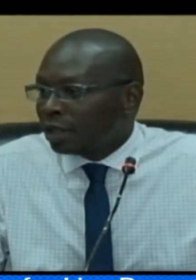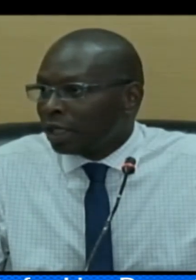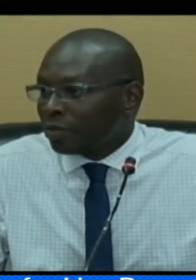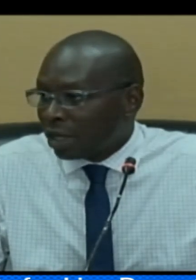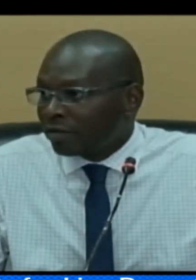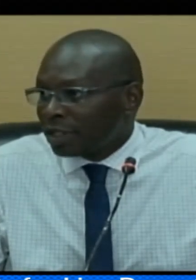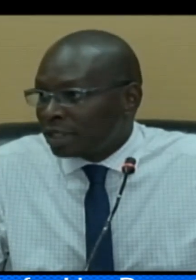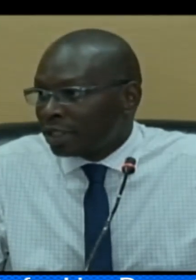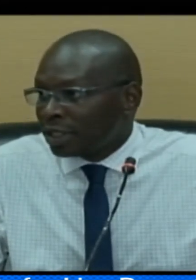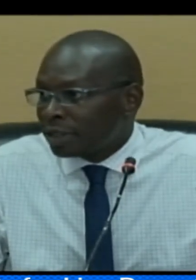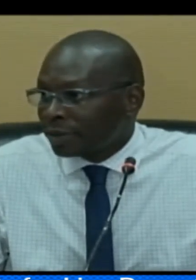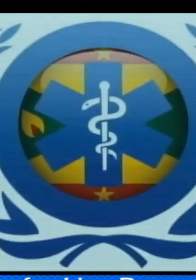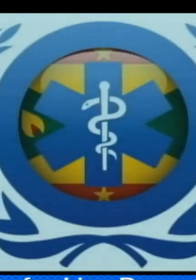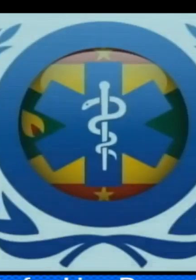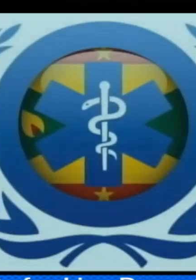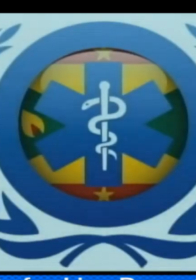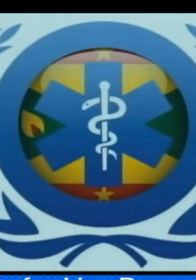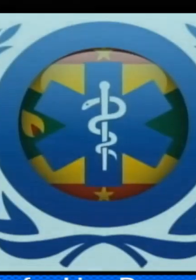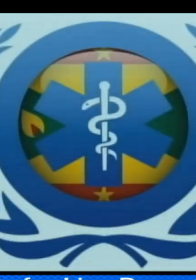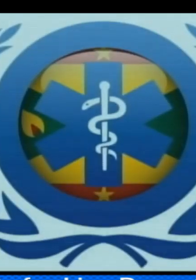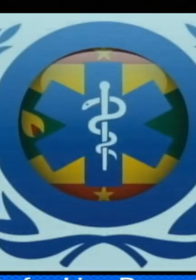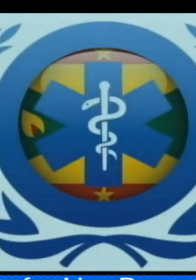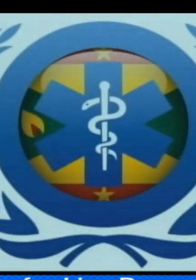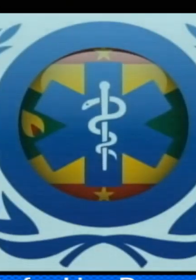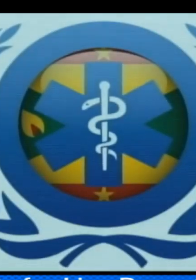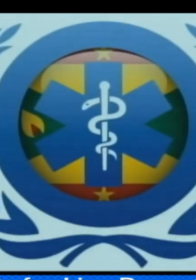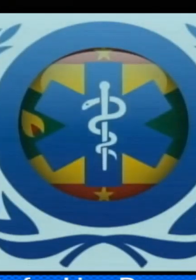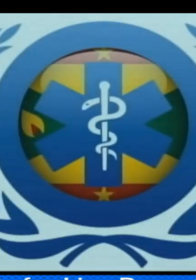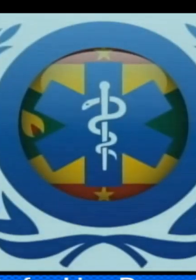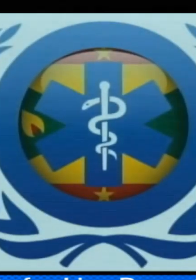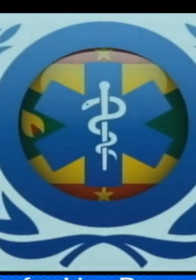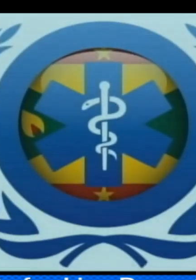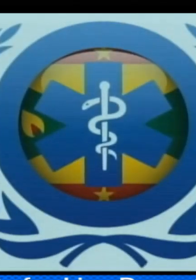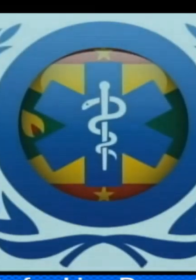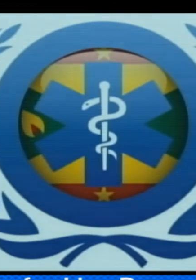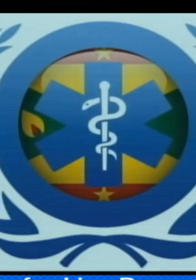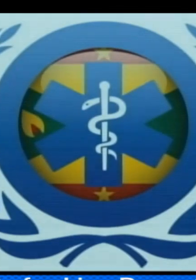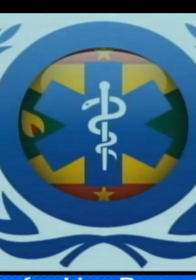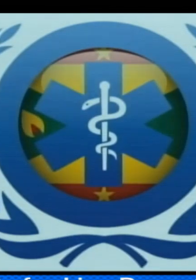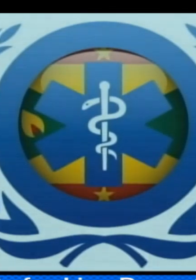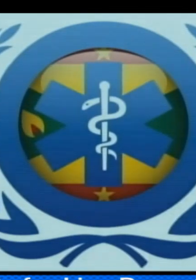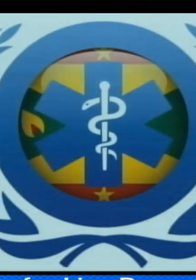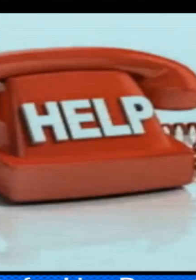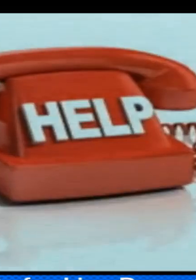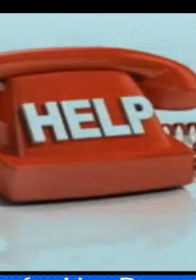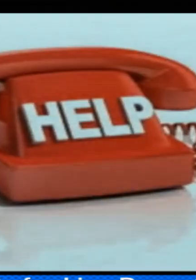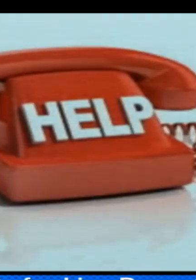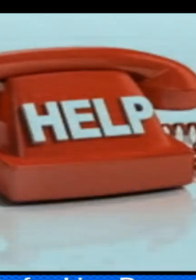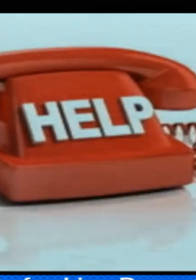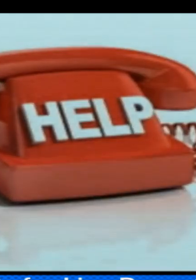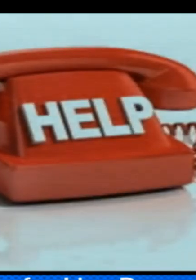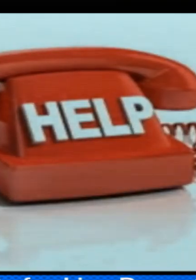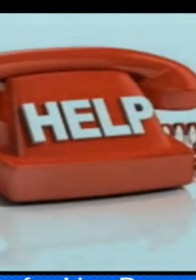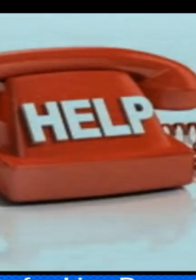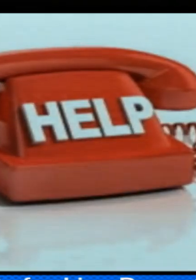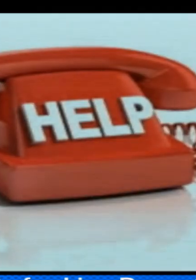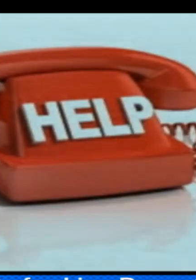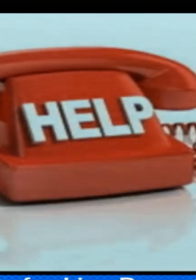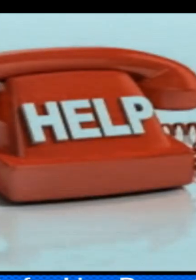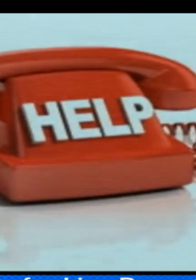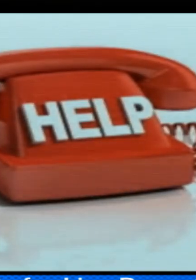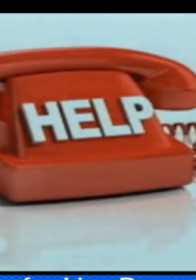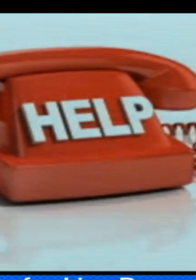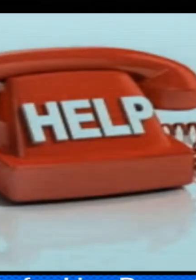the impact of this disease. The Ministry of Health has activated two 24-hour COVID-19 helplines with the assistance